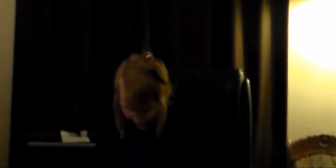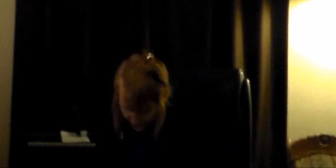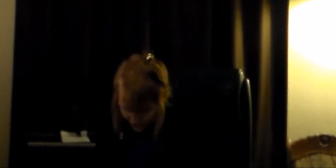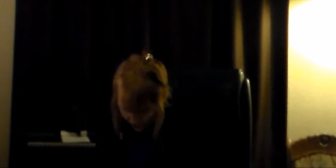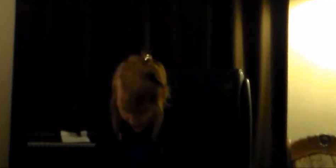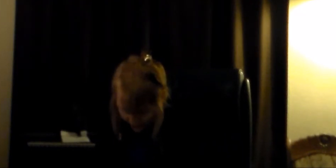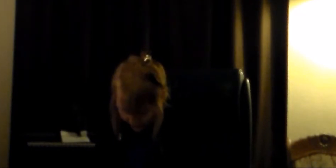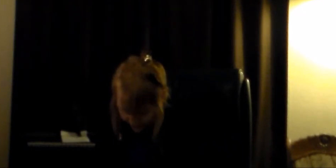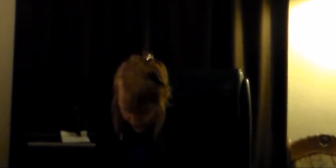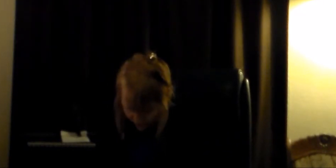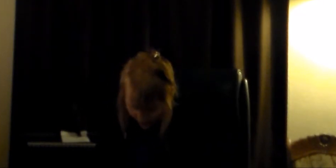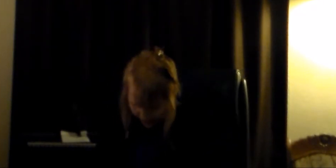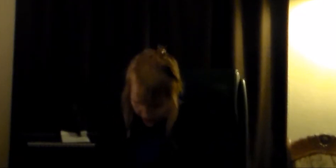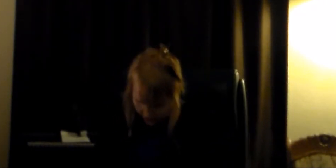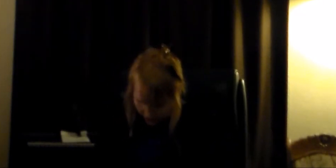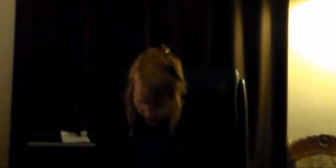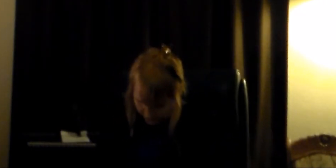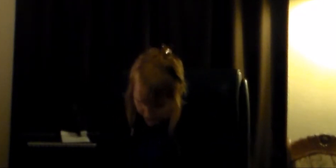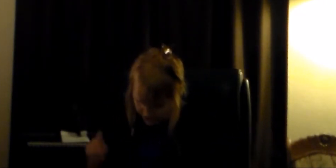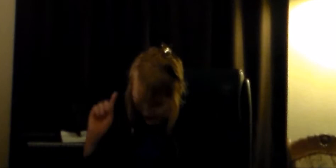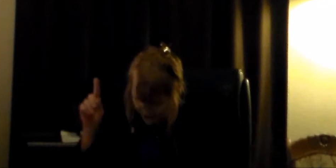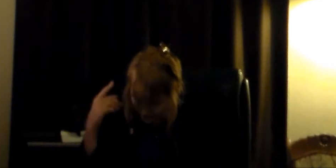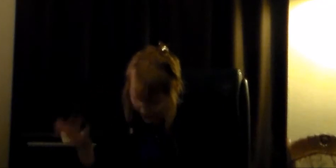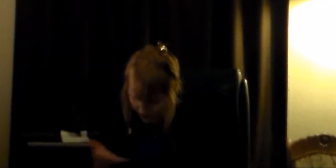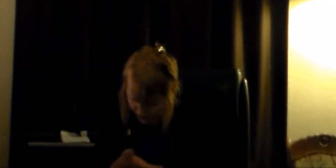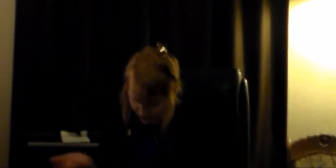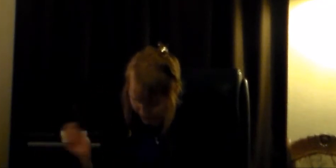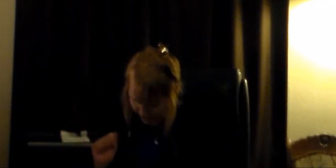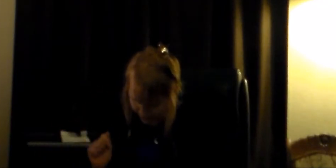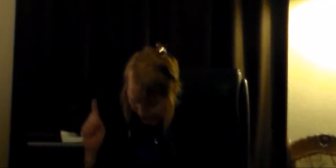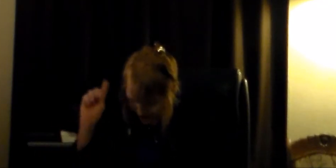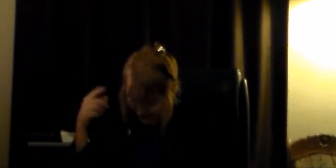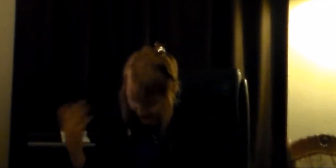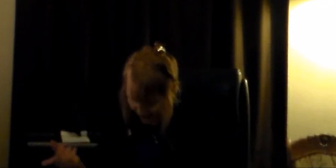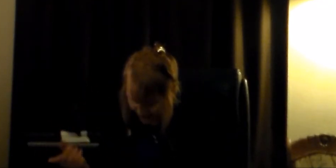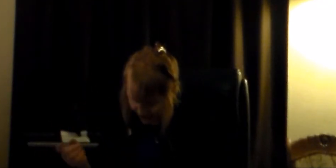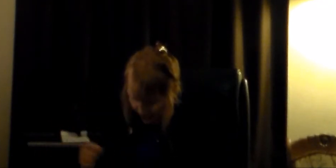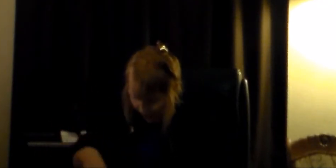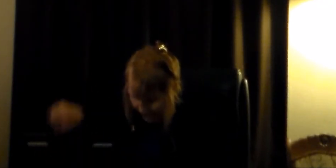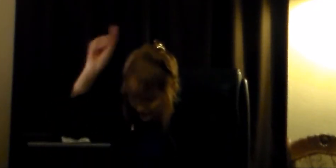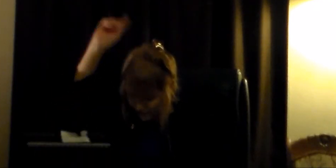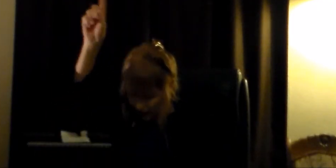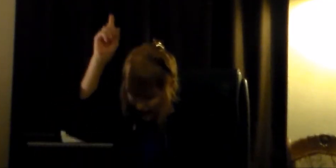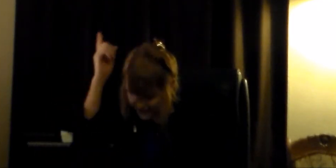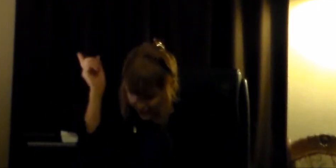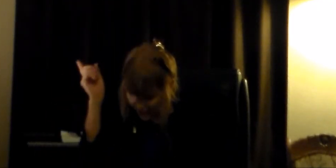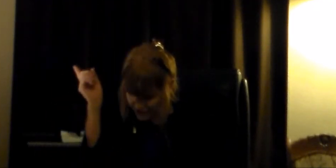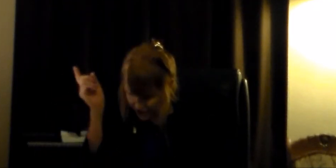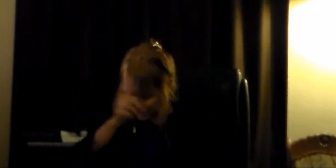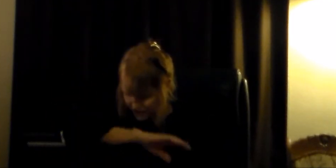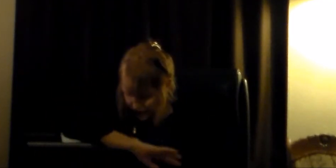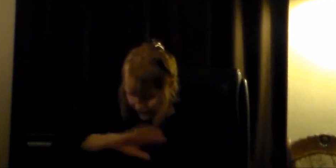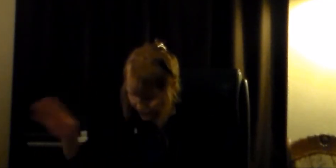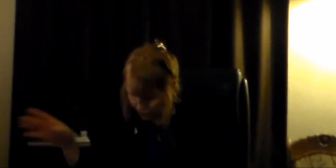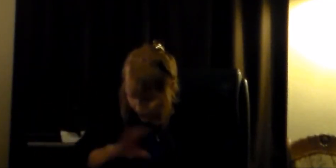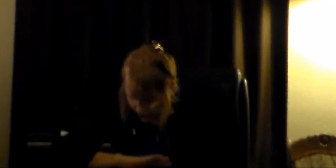In John 8, verse 12, when Jesus spoke to the people, he said, I am the light, L-I-G-H-T, of the